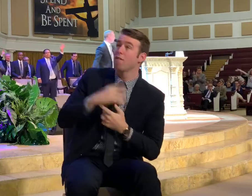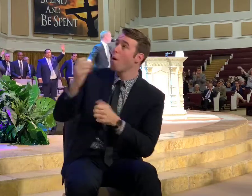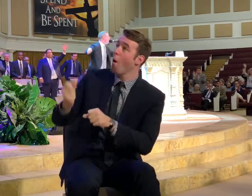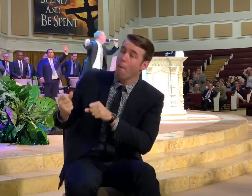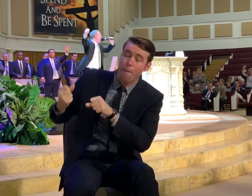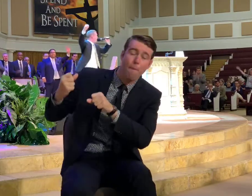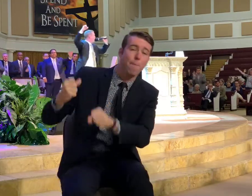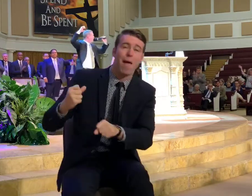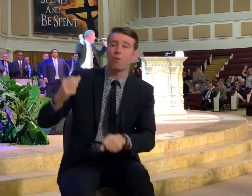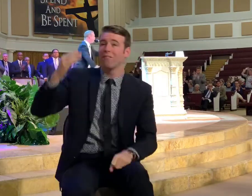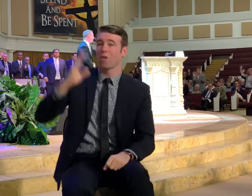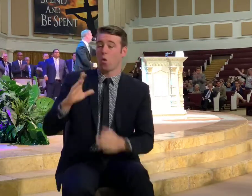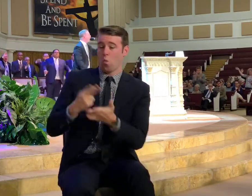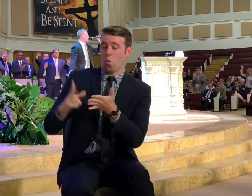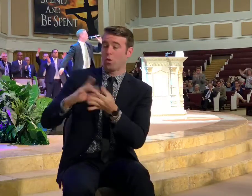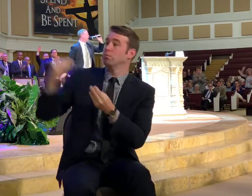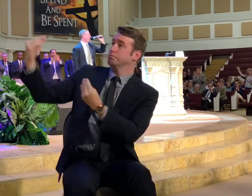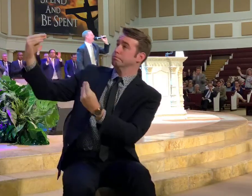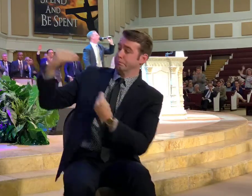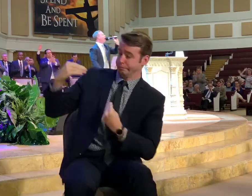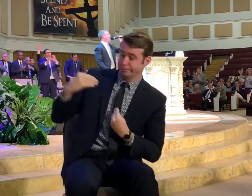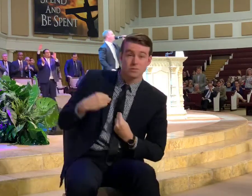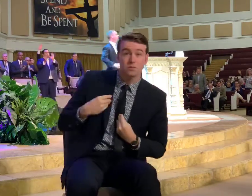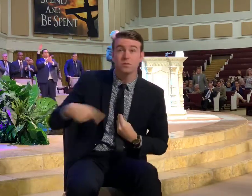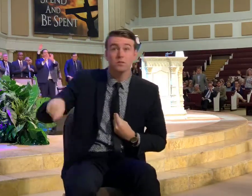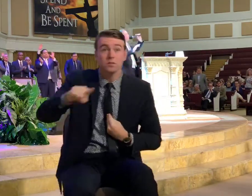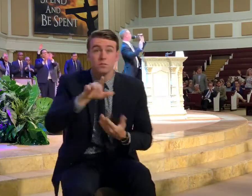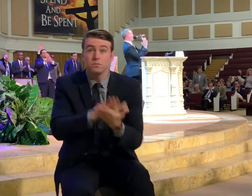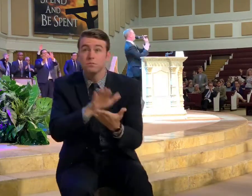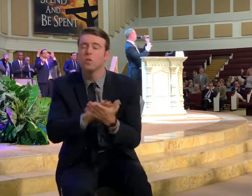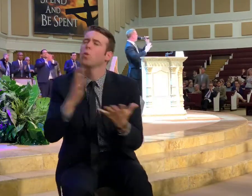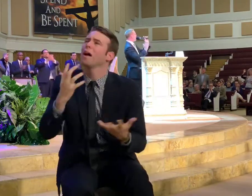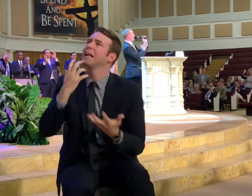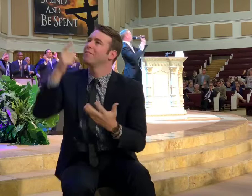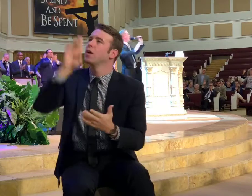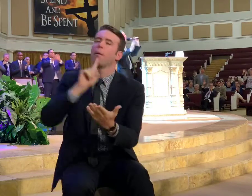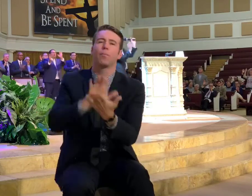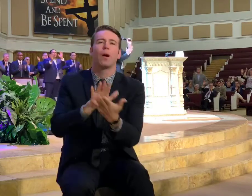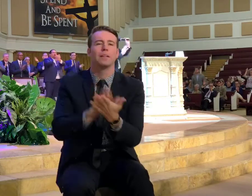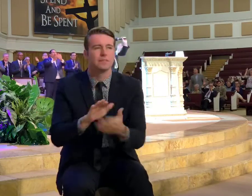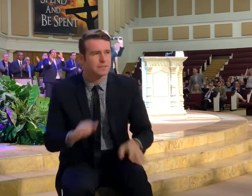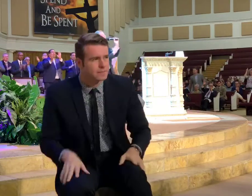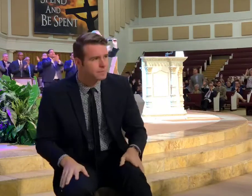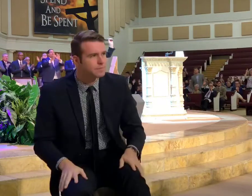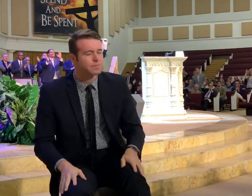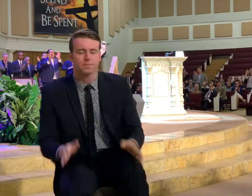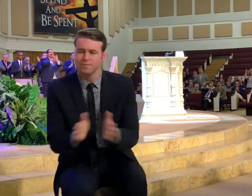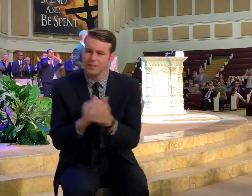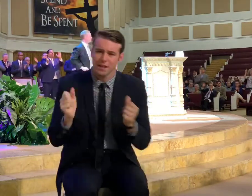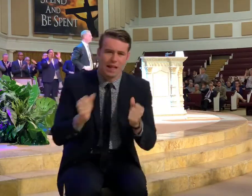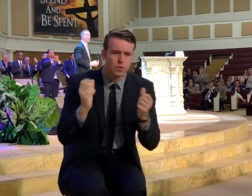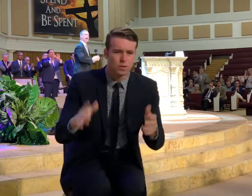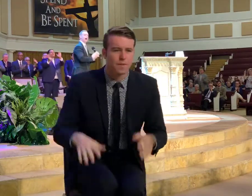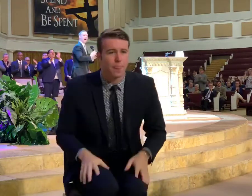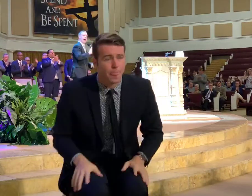almighty power of the Holy Ghost. Somebody give God a shout of praise. Hallelujah.